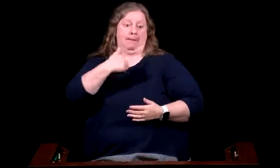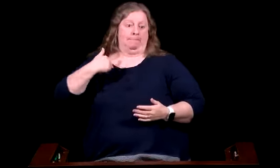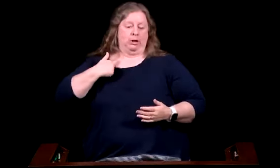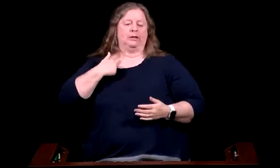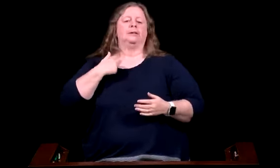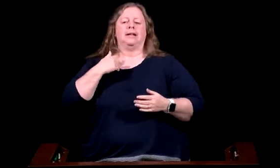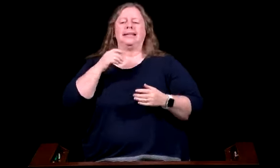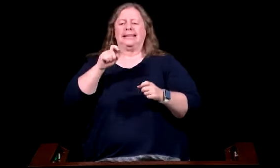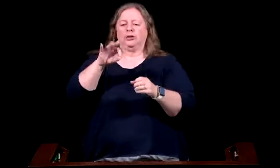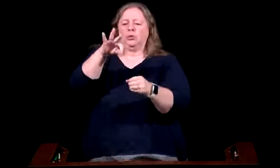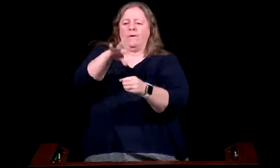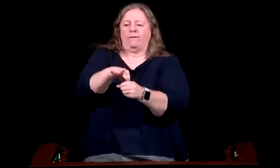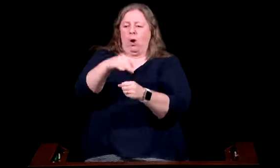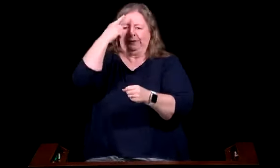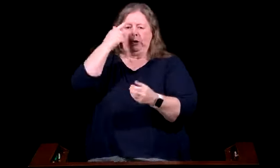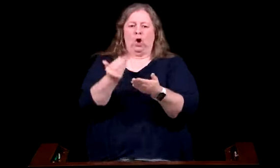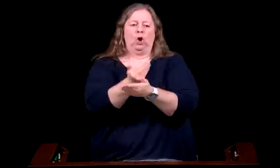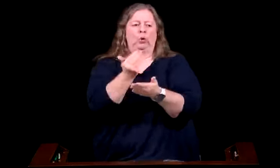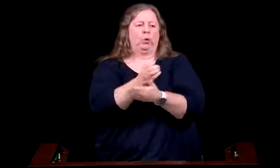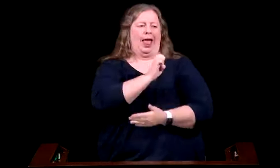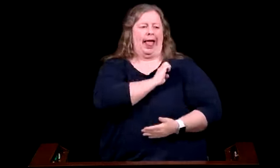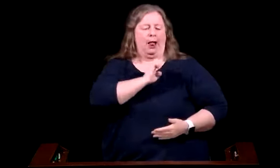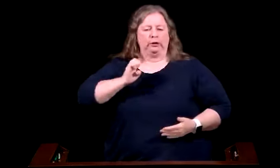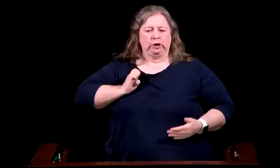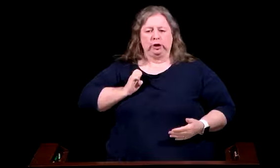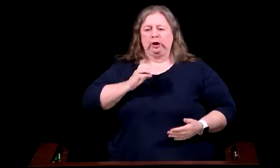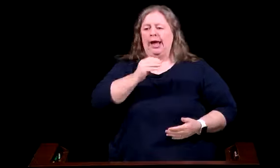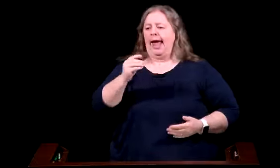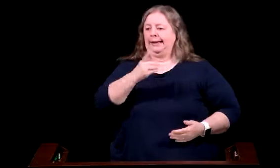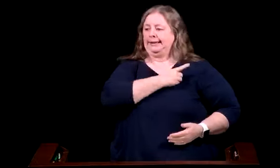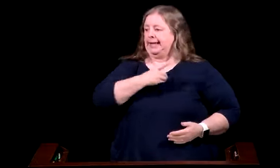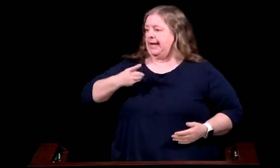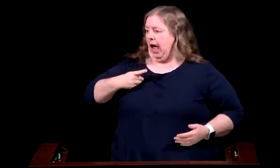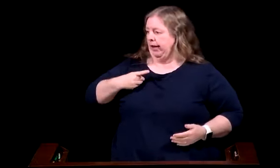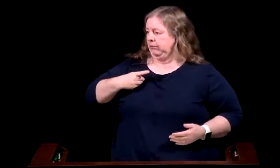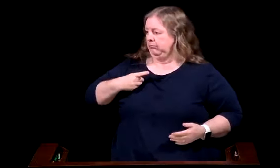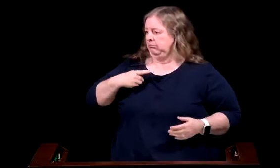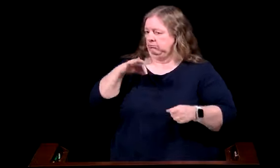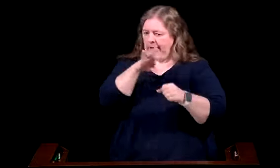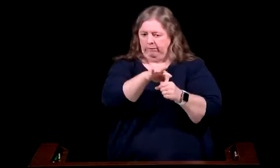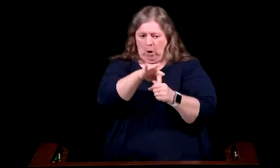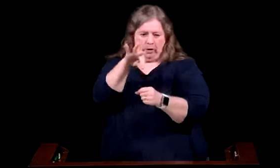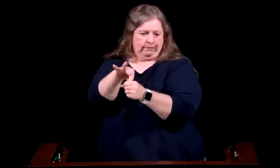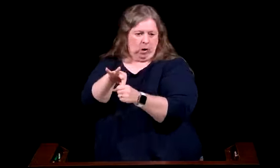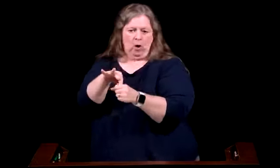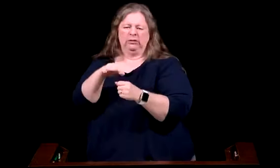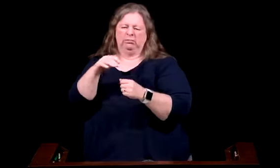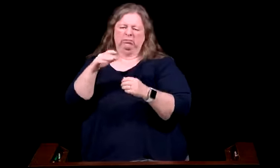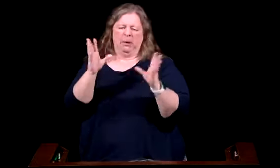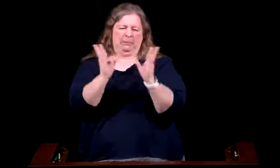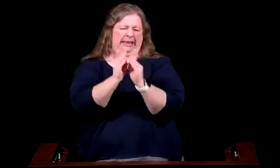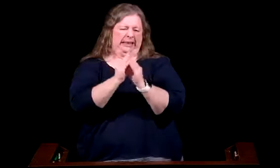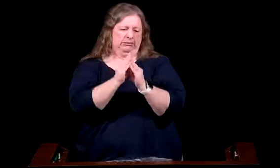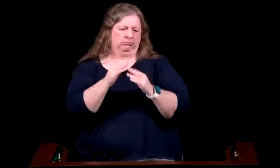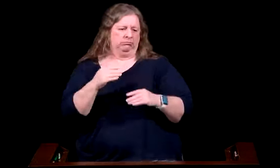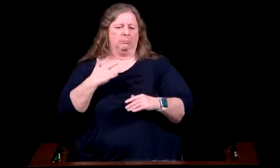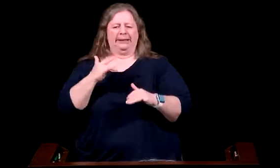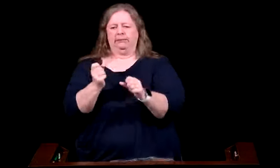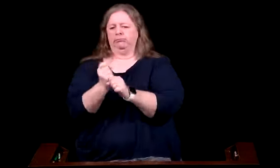Some of us who are members need to vote on new elders and deacons, so we can go ahead and vote at